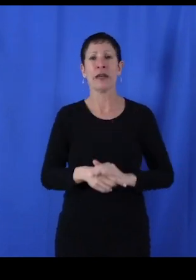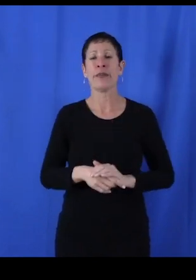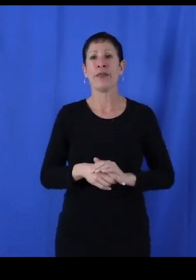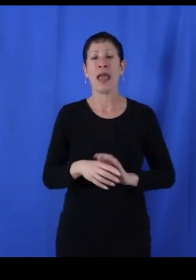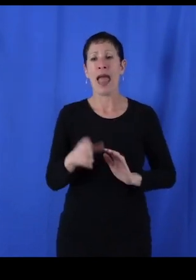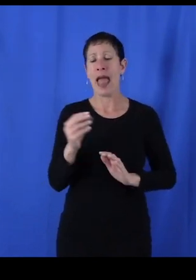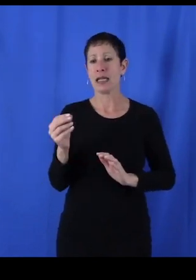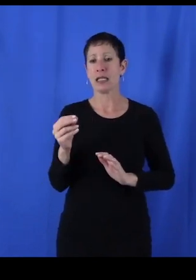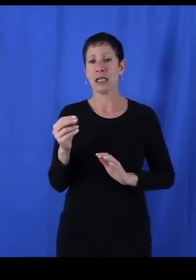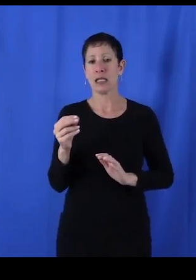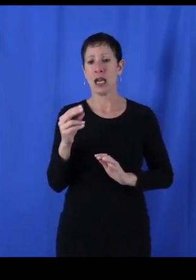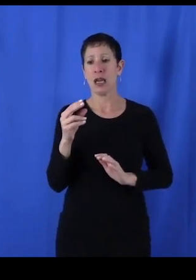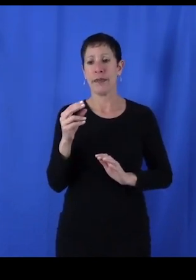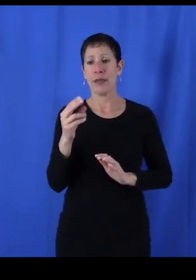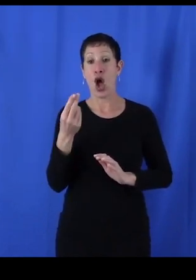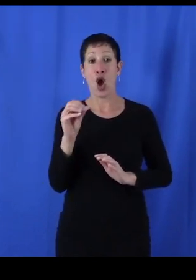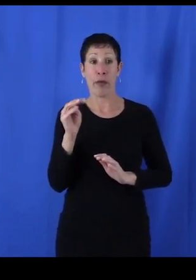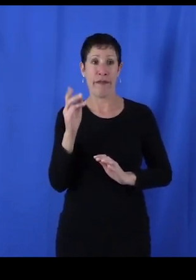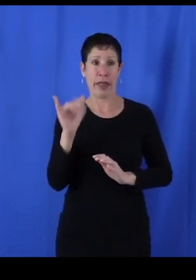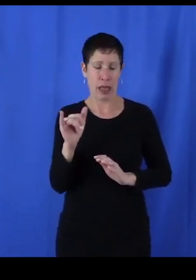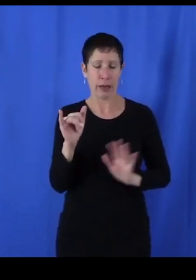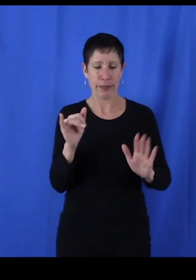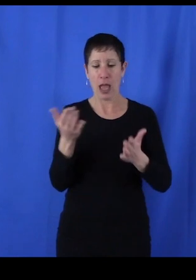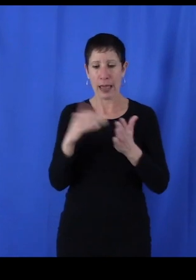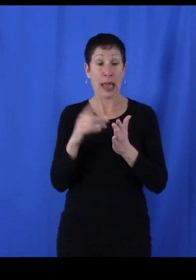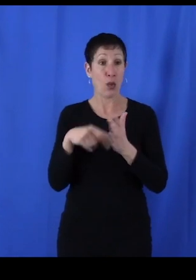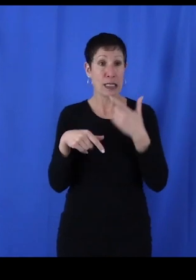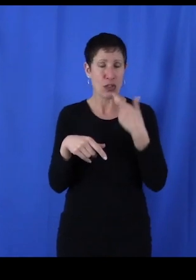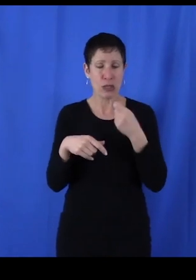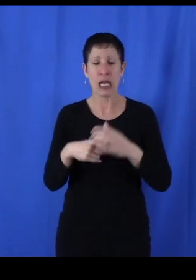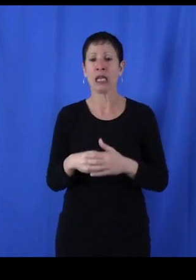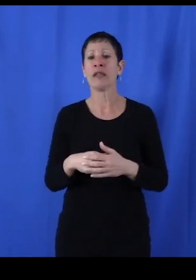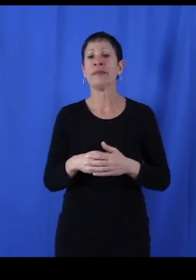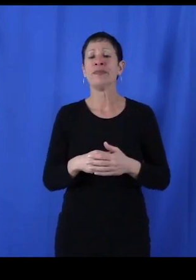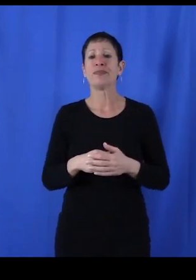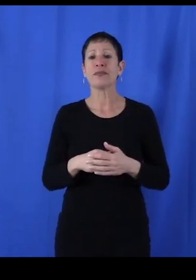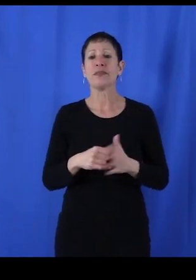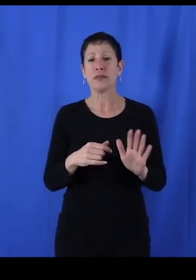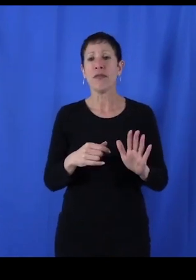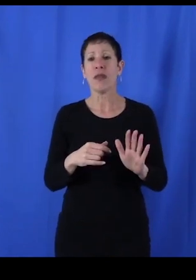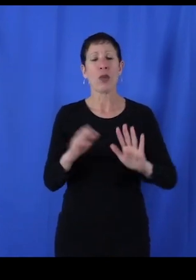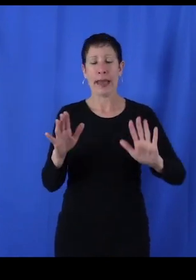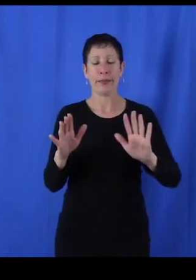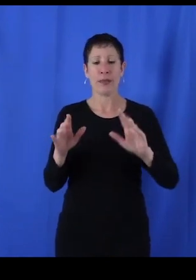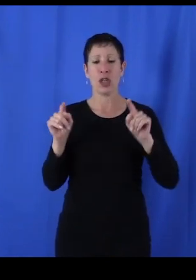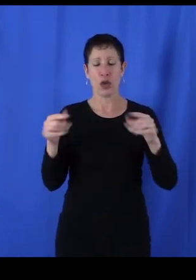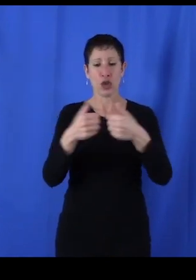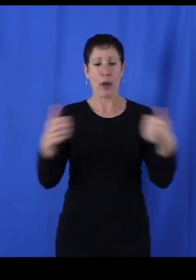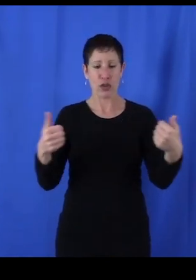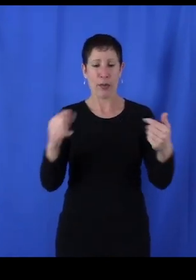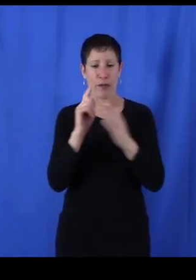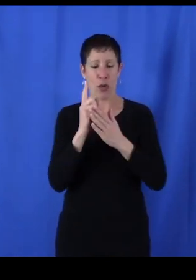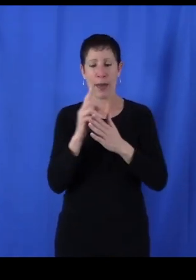and homophily, what's interesting, again, is that, okay, let's separate the two for a moment.